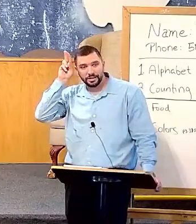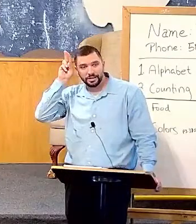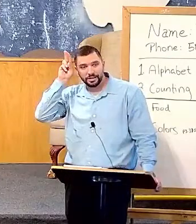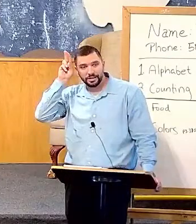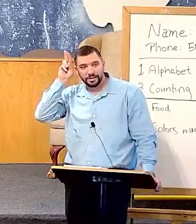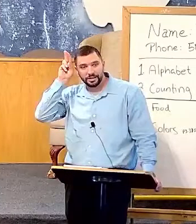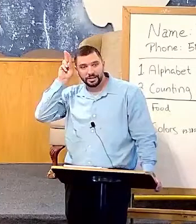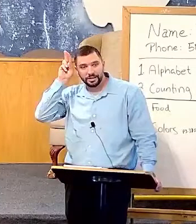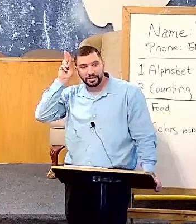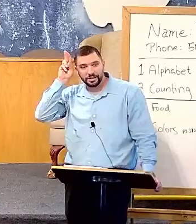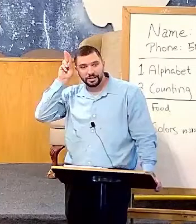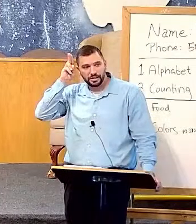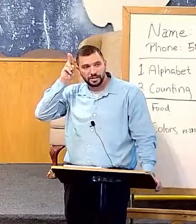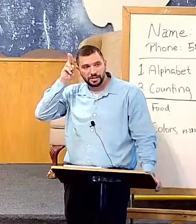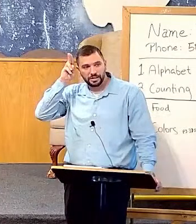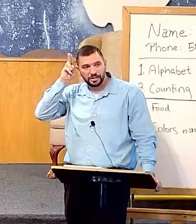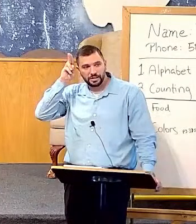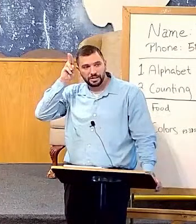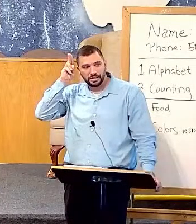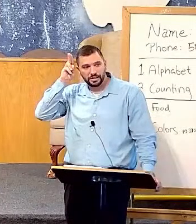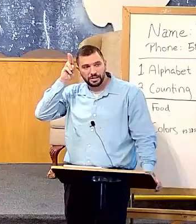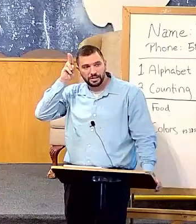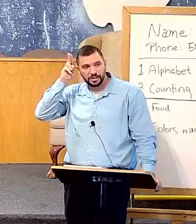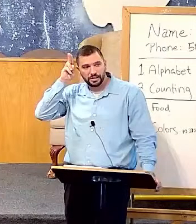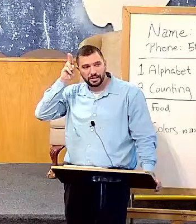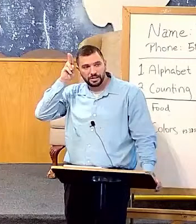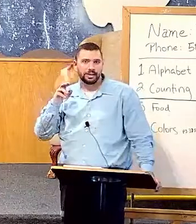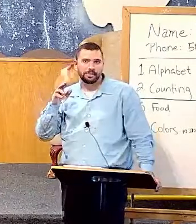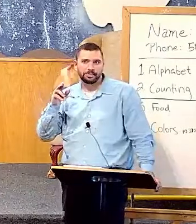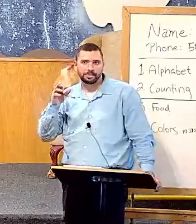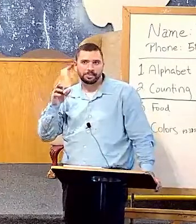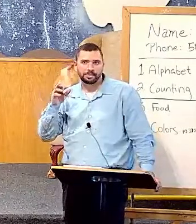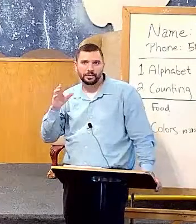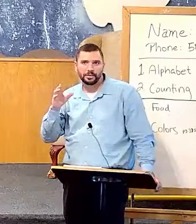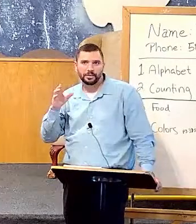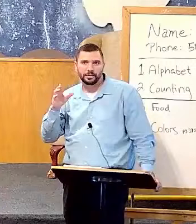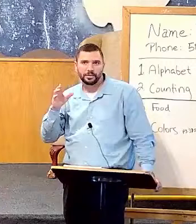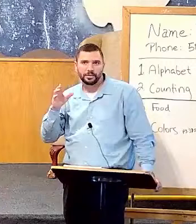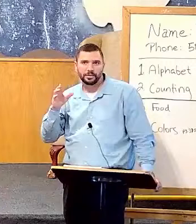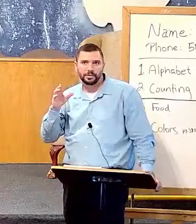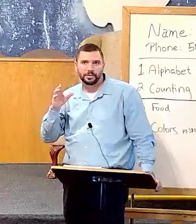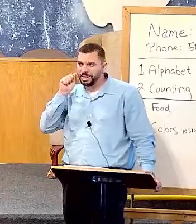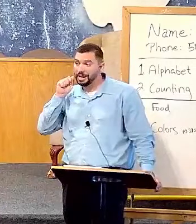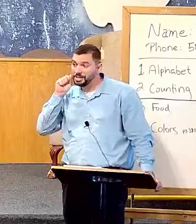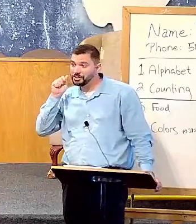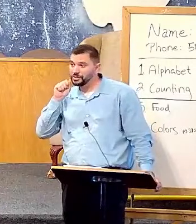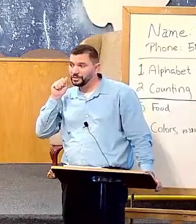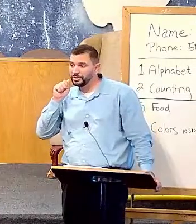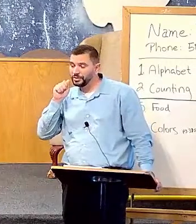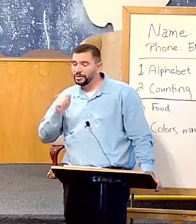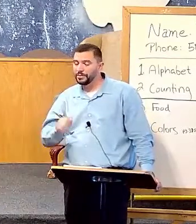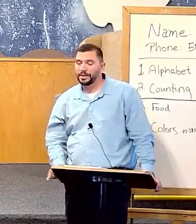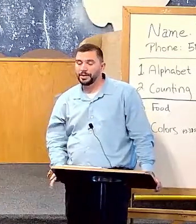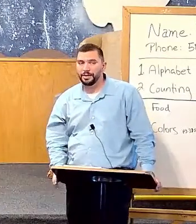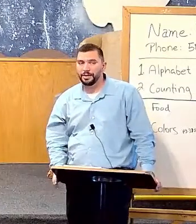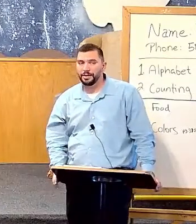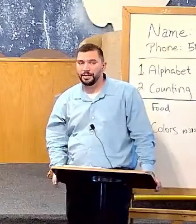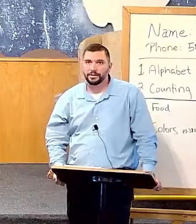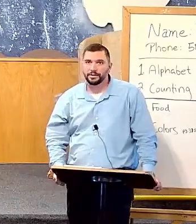uncle. And then if I do an A down here, it's aunt, right? And